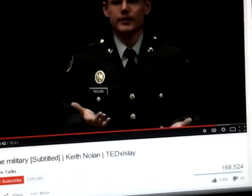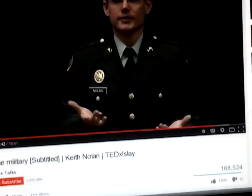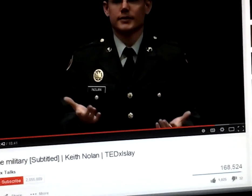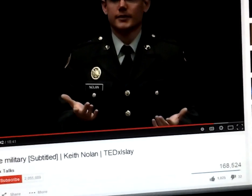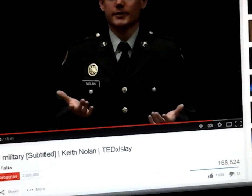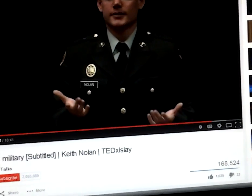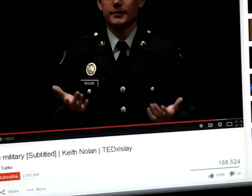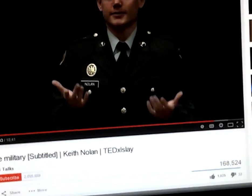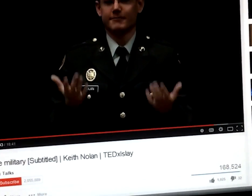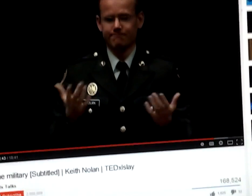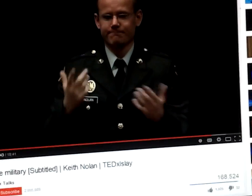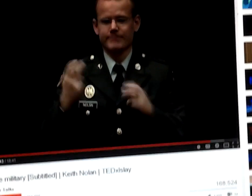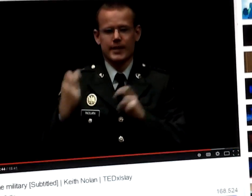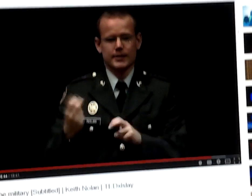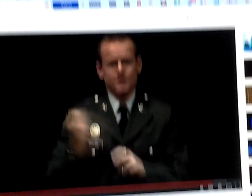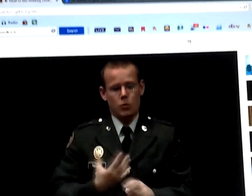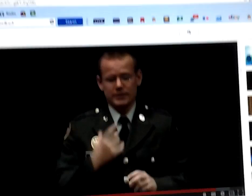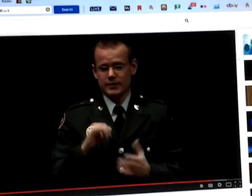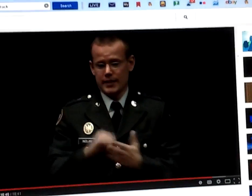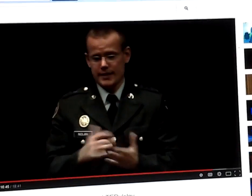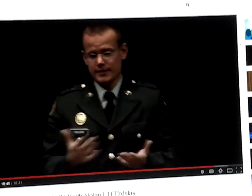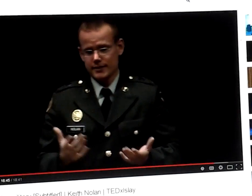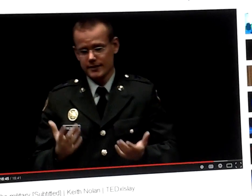They asked if I needed hearing aids.